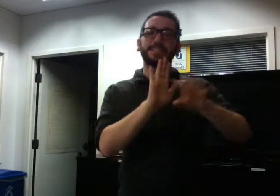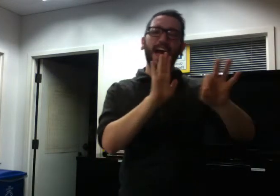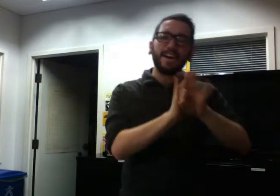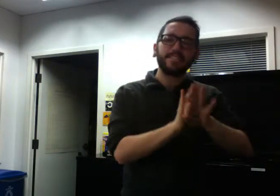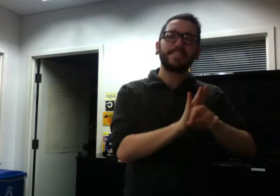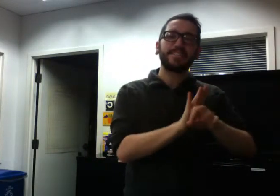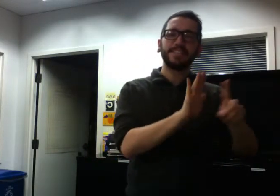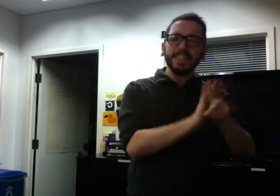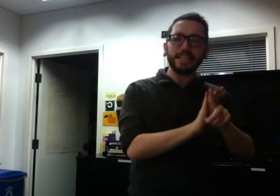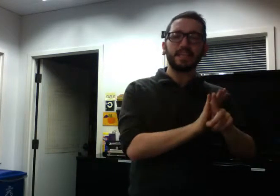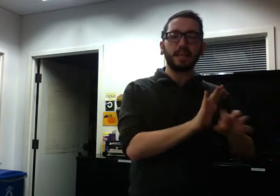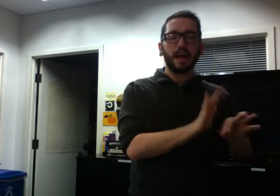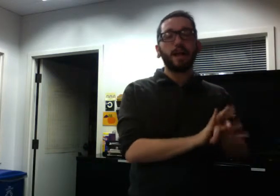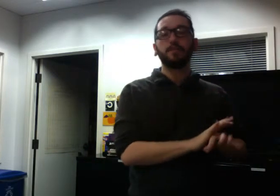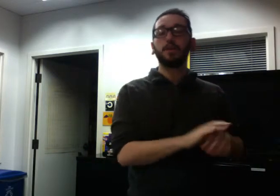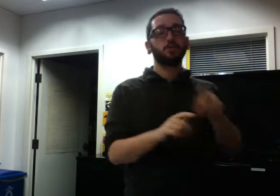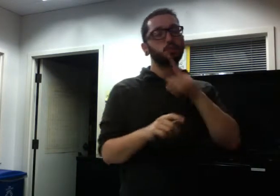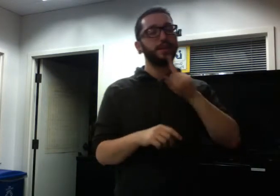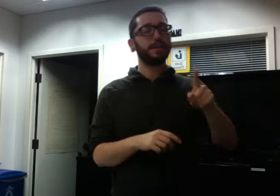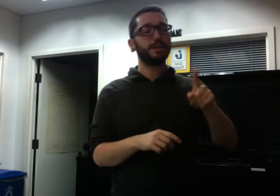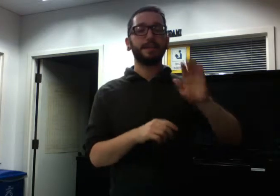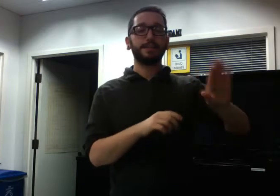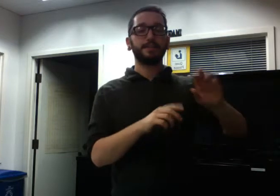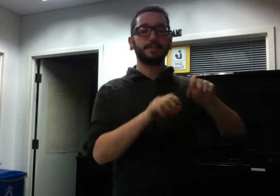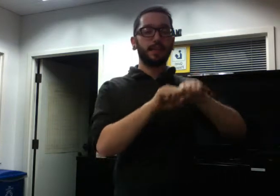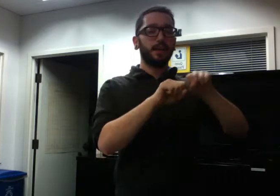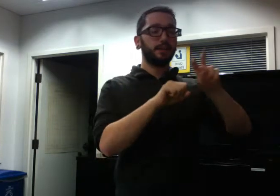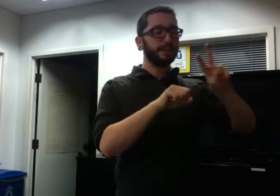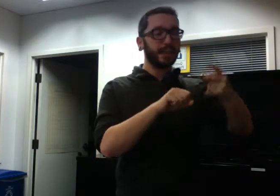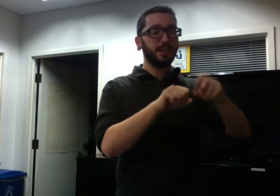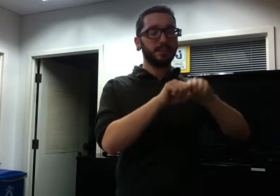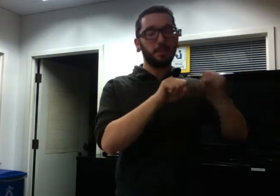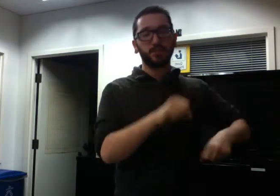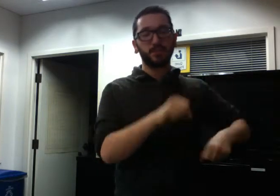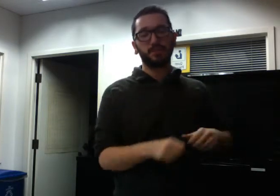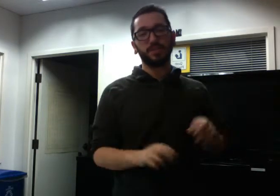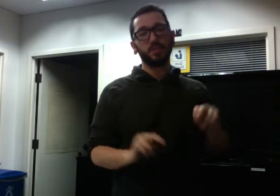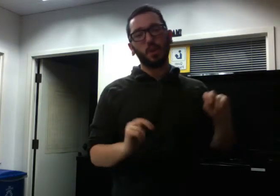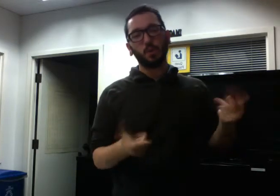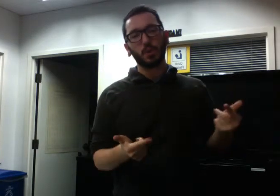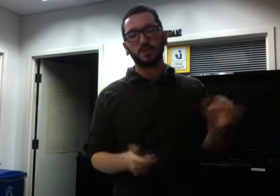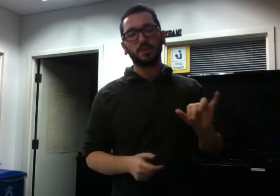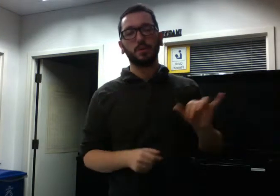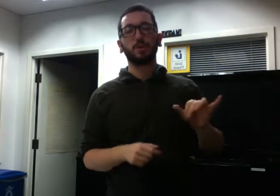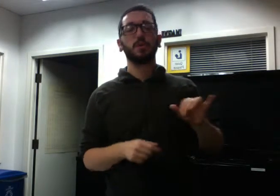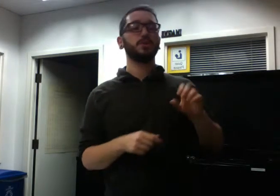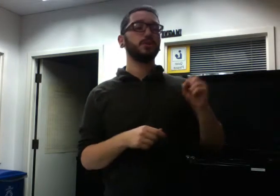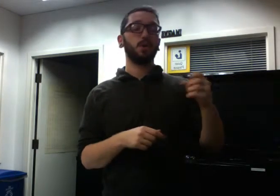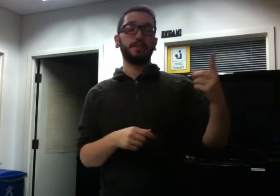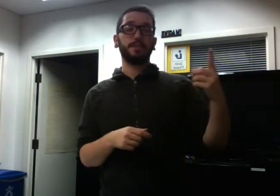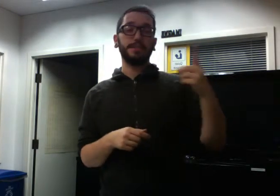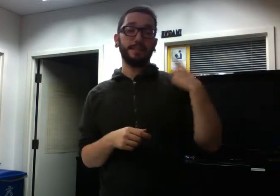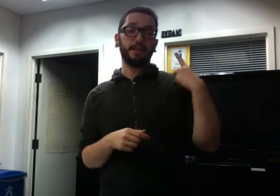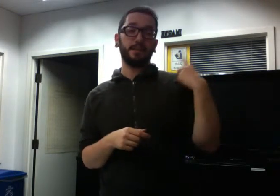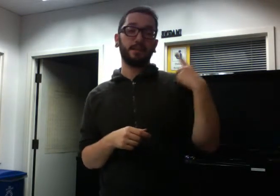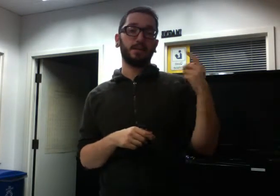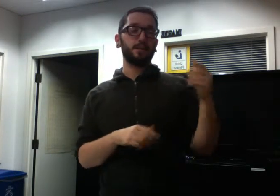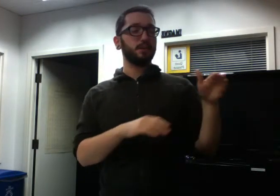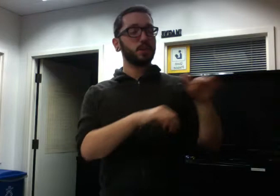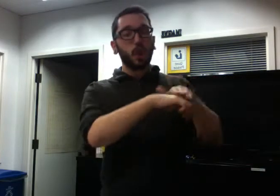better, and the dean called him in for a conference. The dean warned him that if his performance continued at this poor